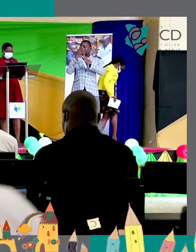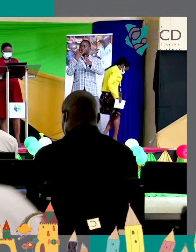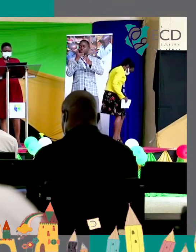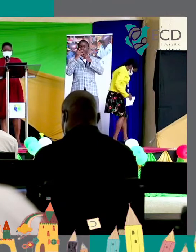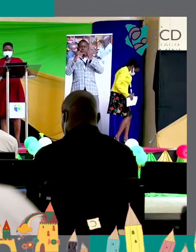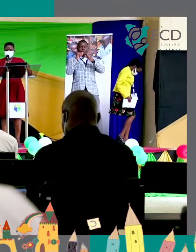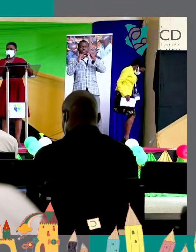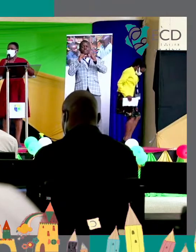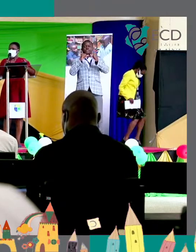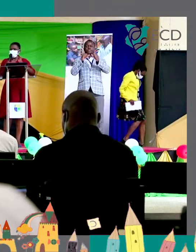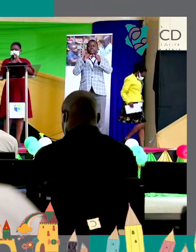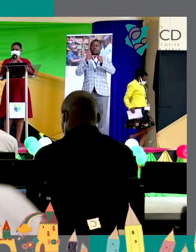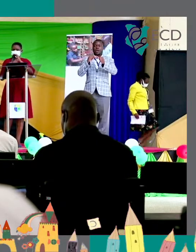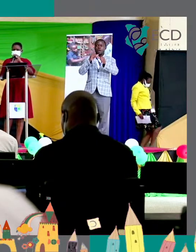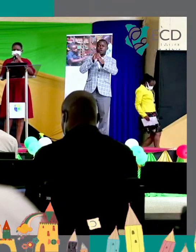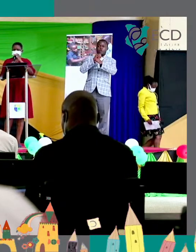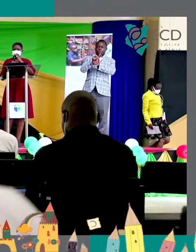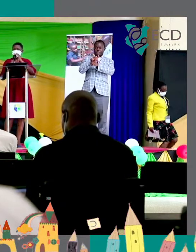Thank you so much.